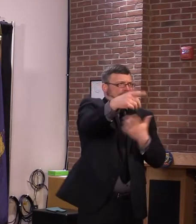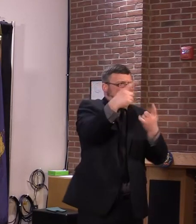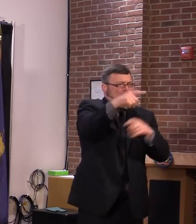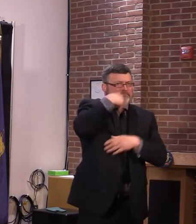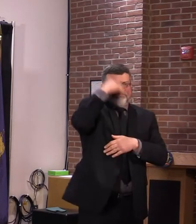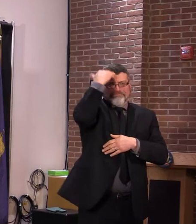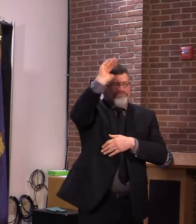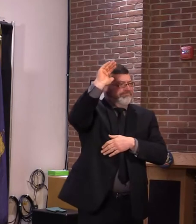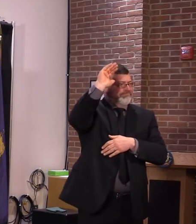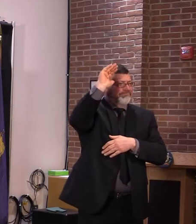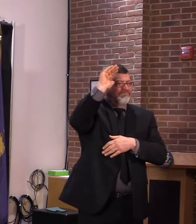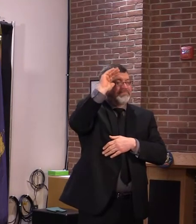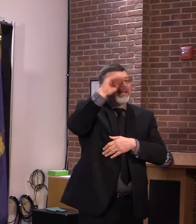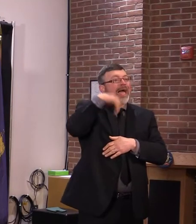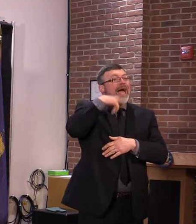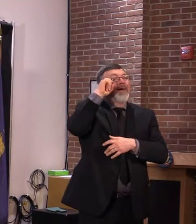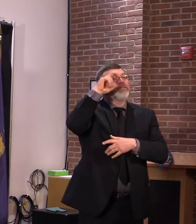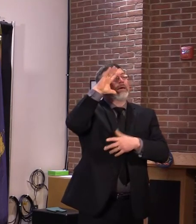what's around the corner.